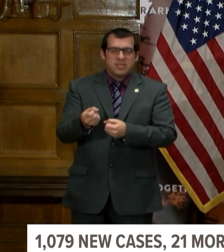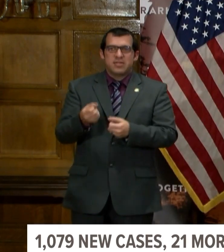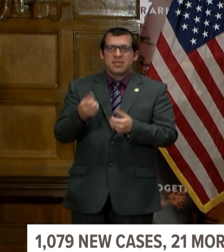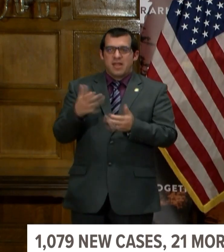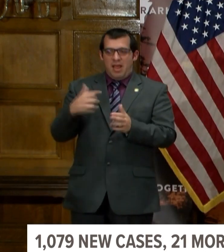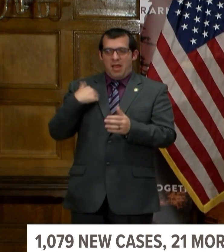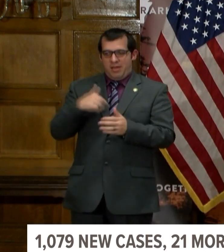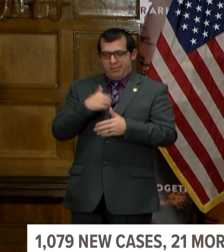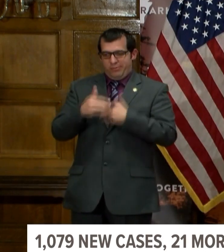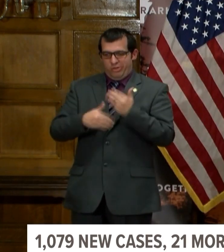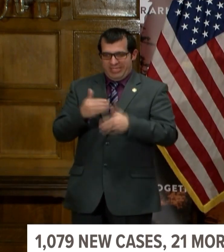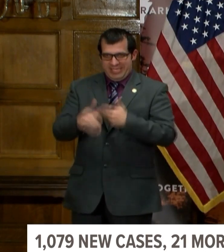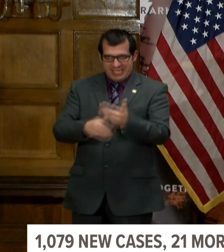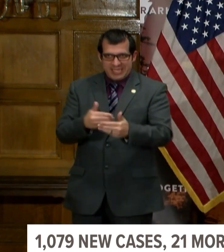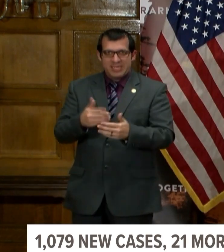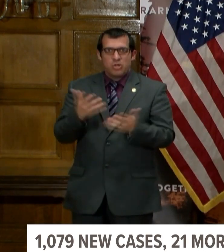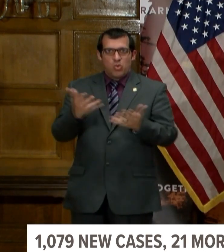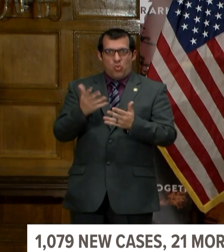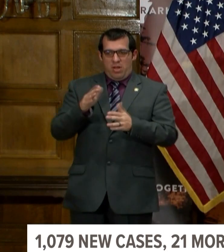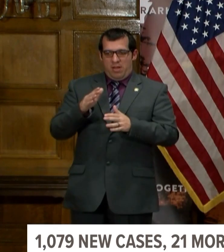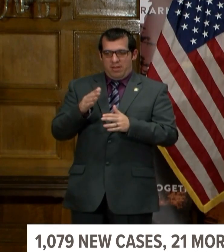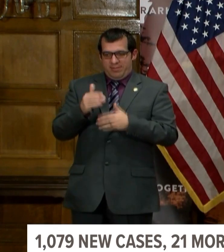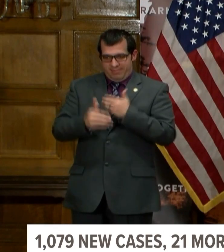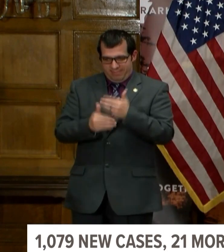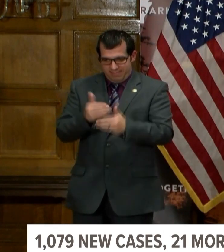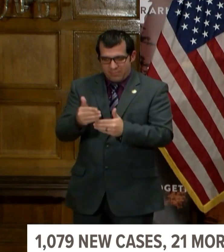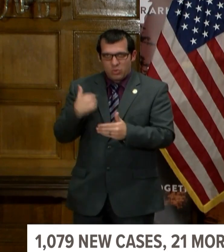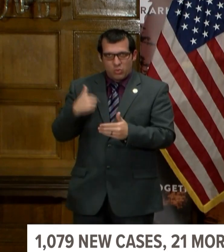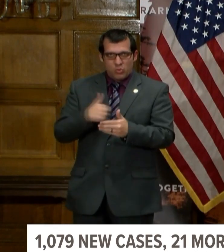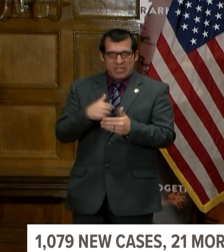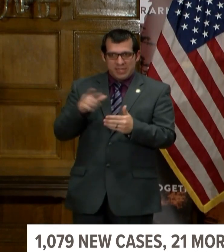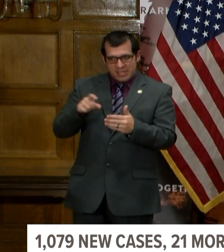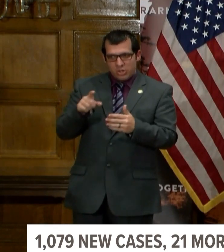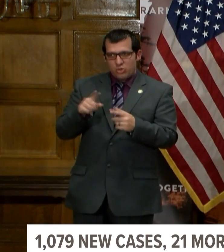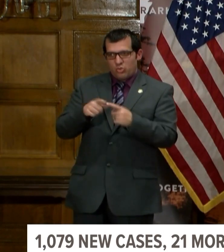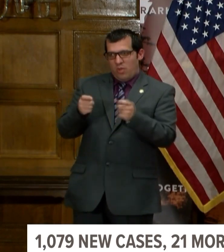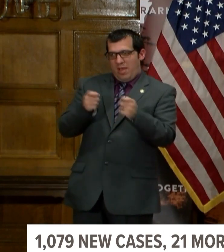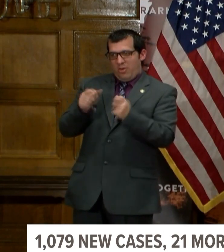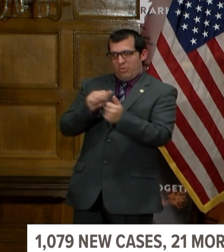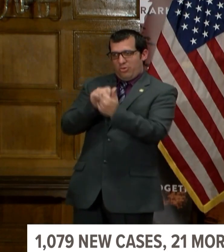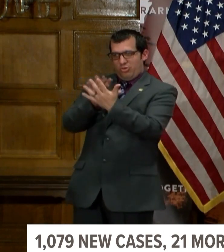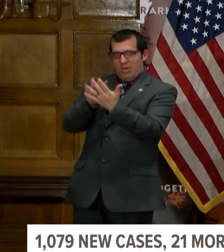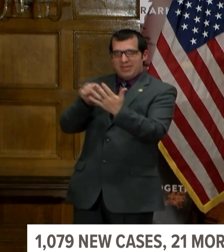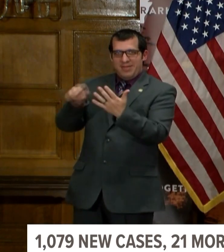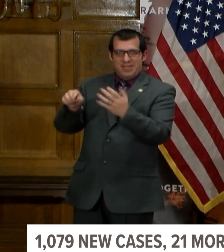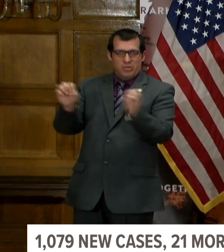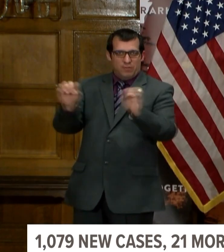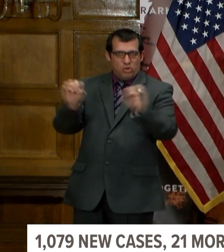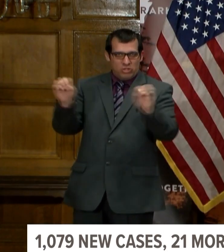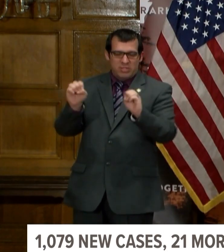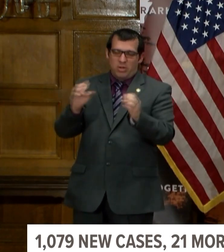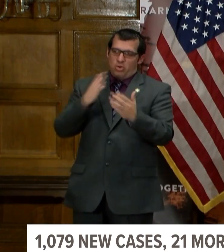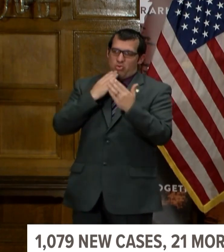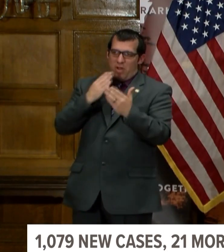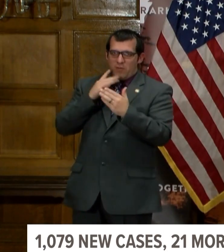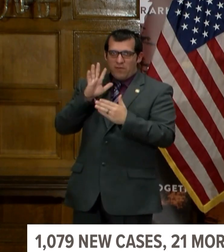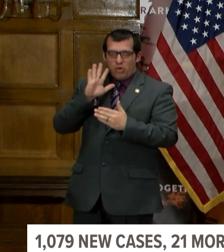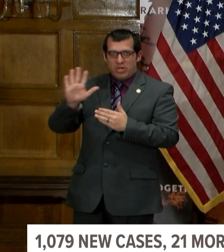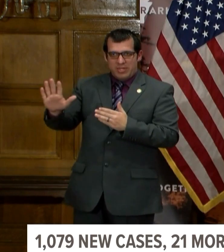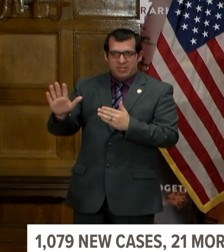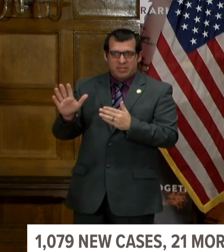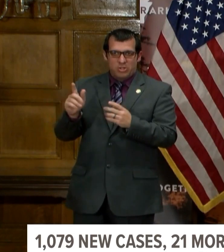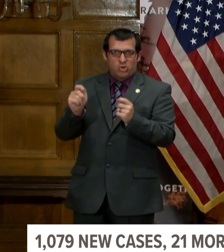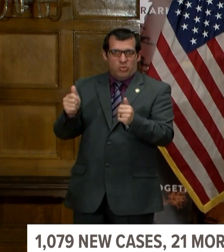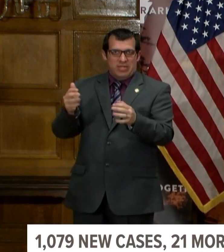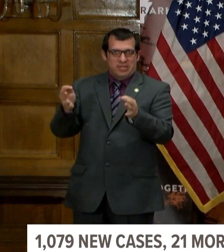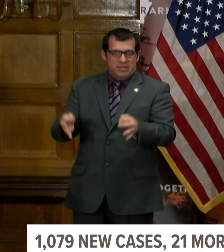to proceed with the steps that we need to handle this emergency, and I'm grateful for that quick decision.